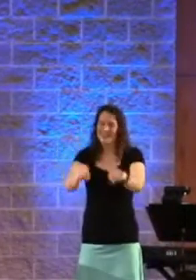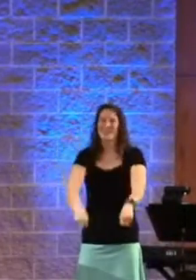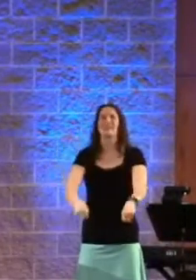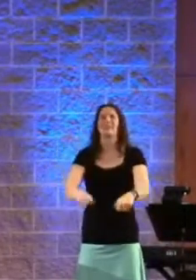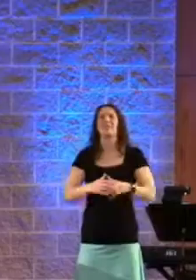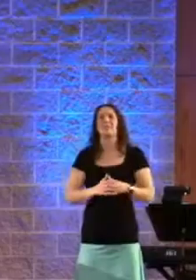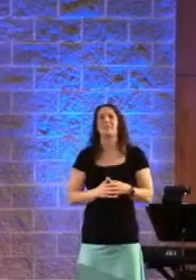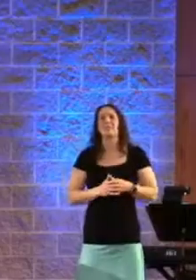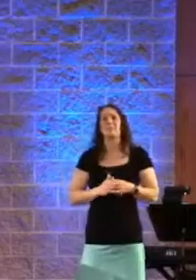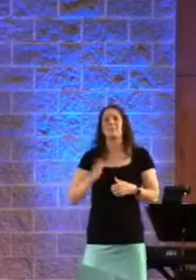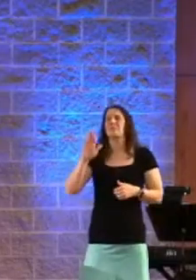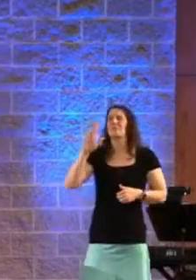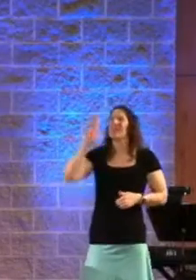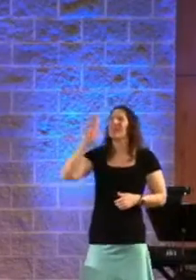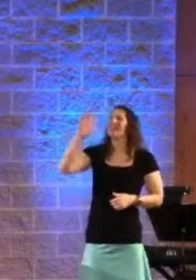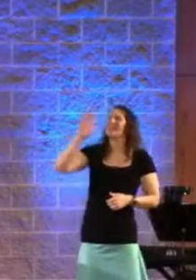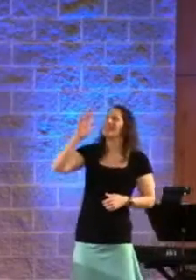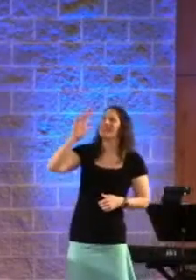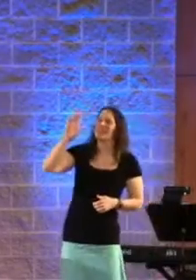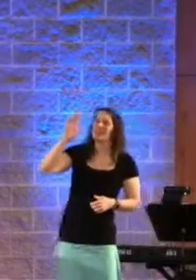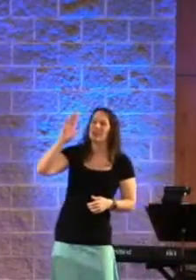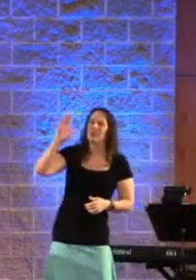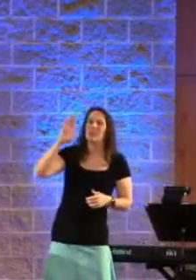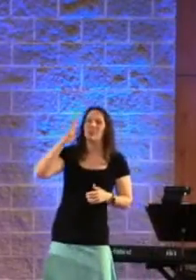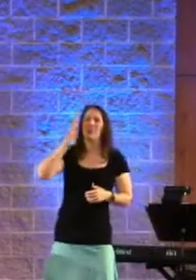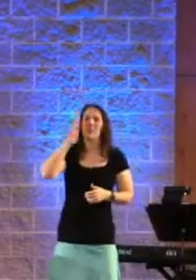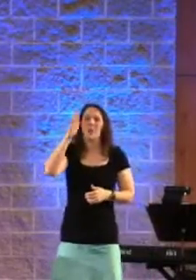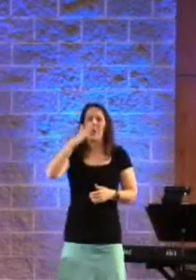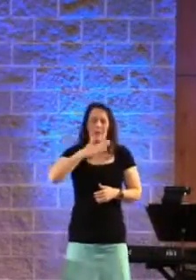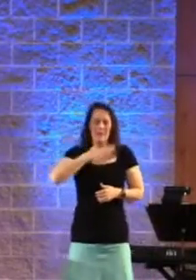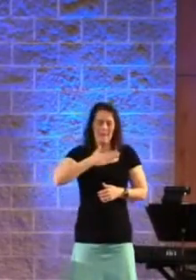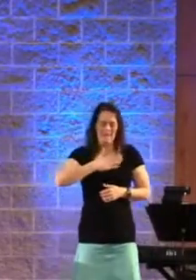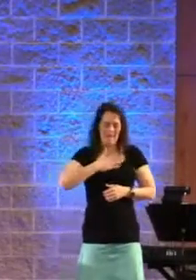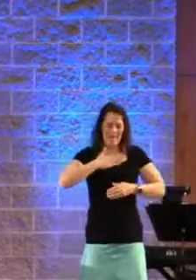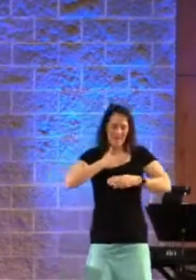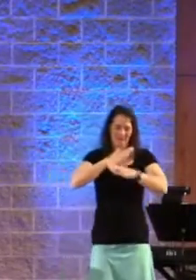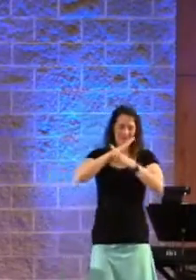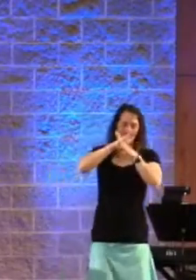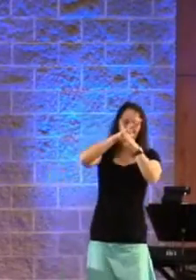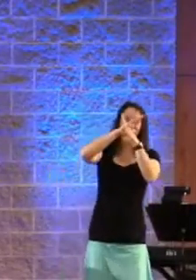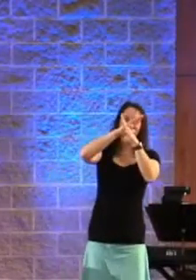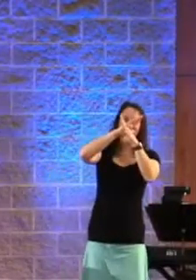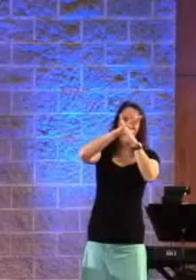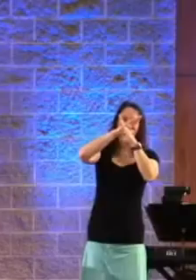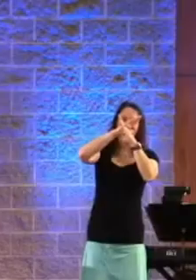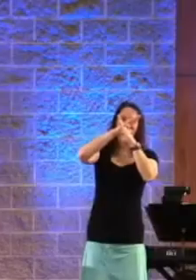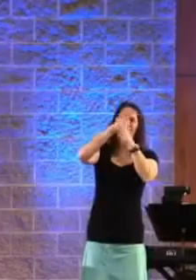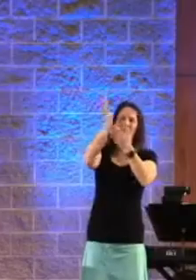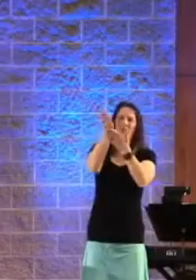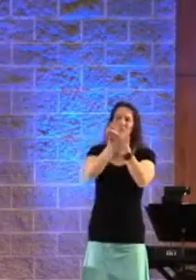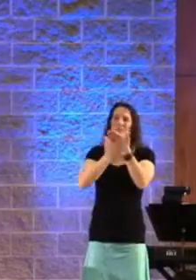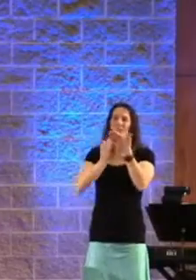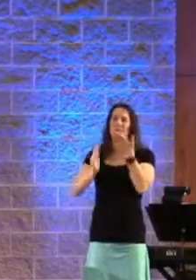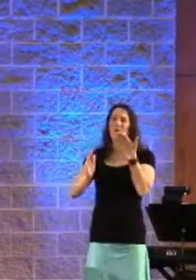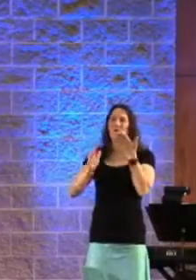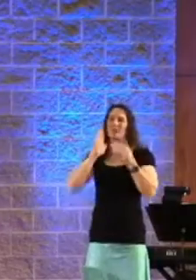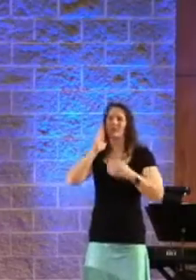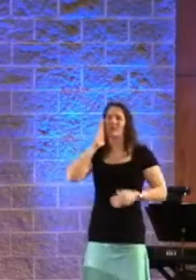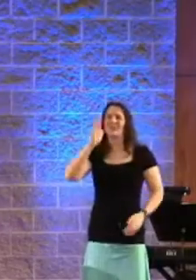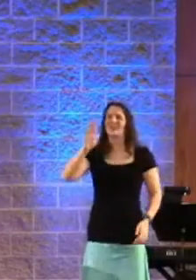secures. He will my shield and portion be